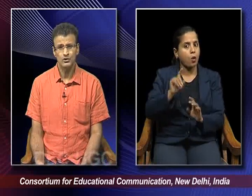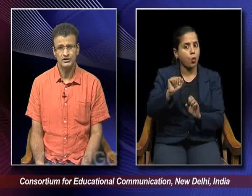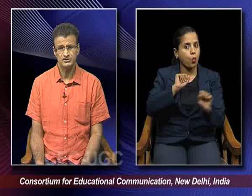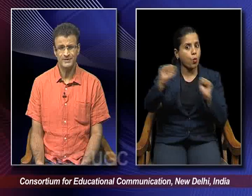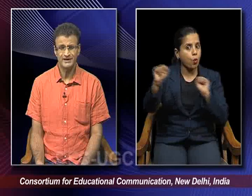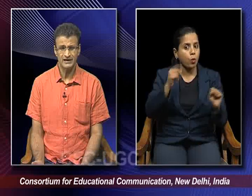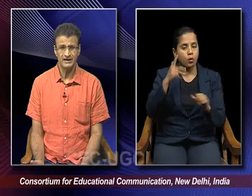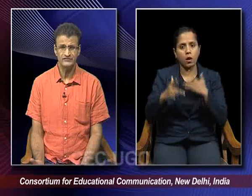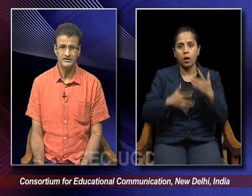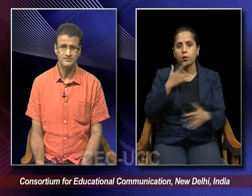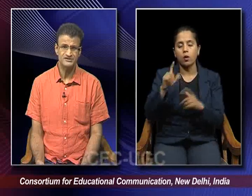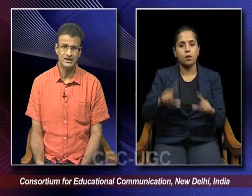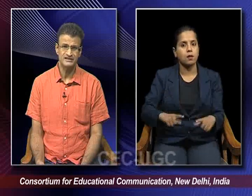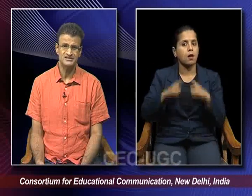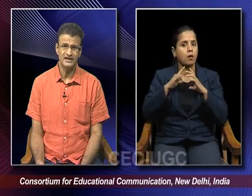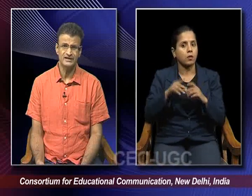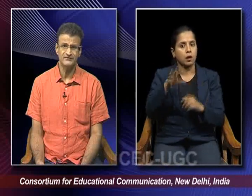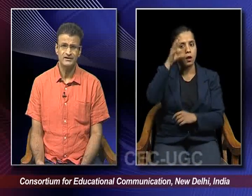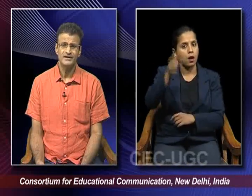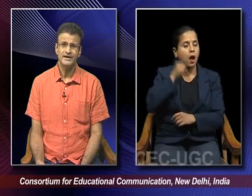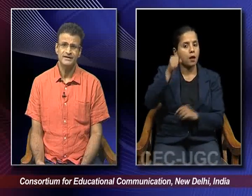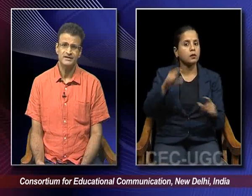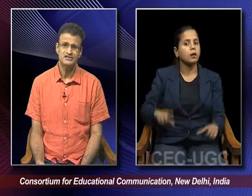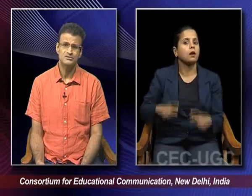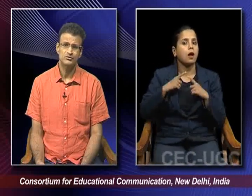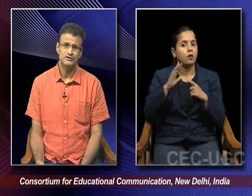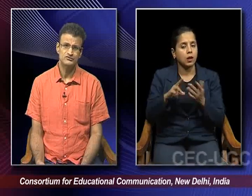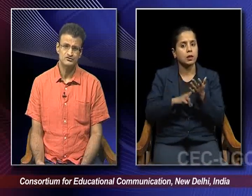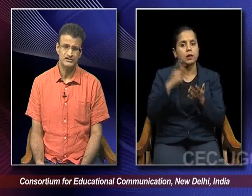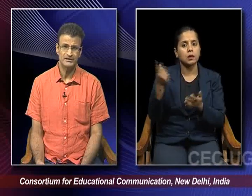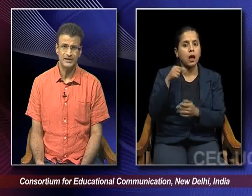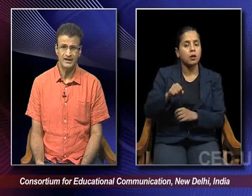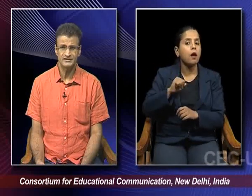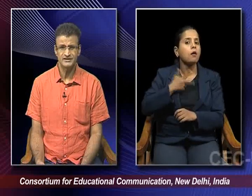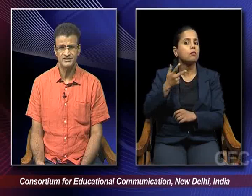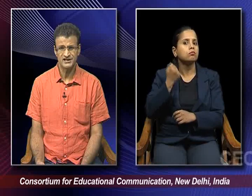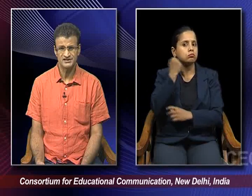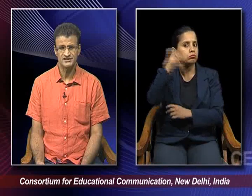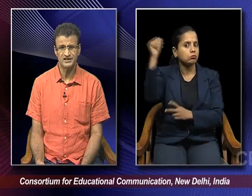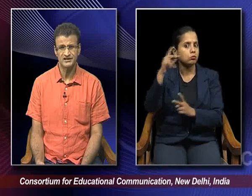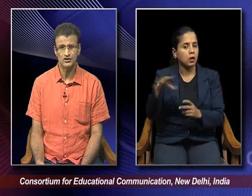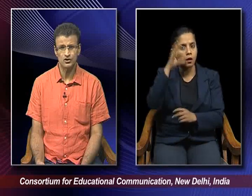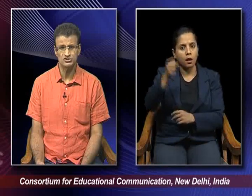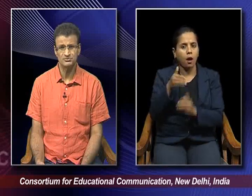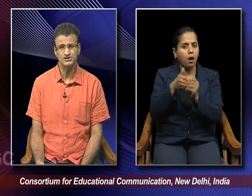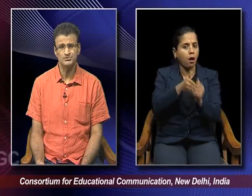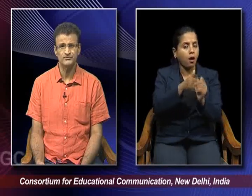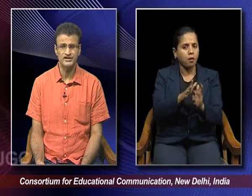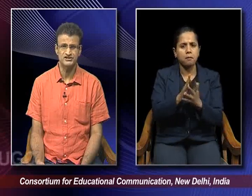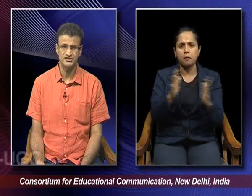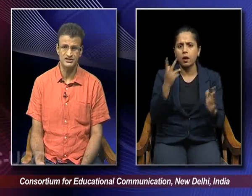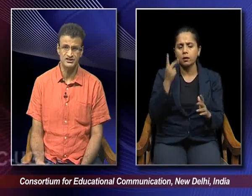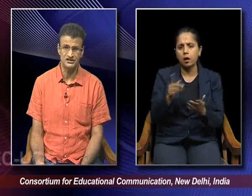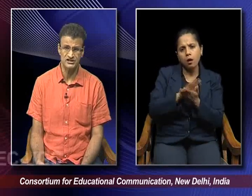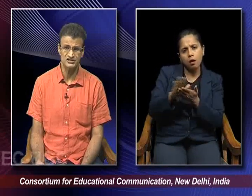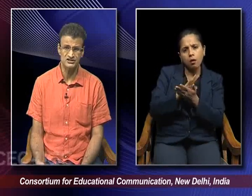own inspiring life. That means the Gandhi's life and the national movement which was led by Gandhi has indirectly caused much purification